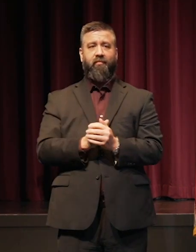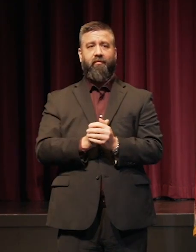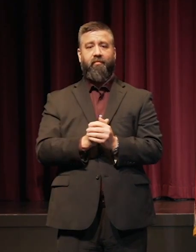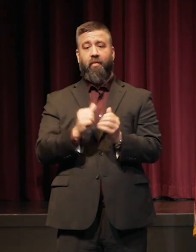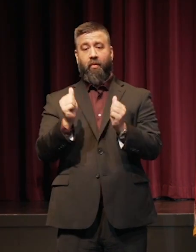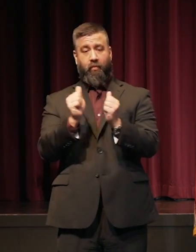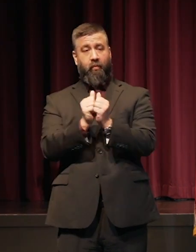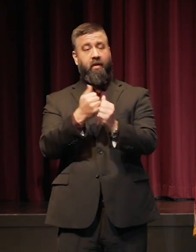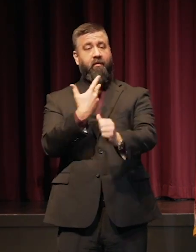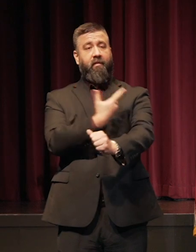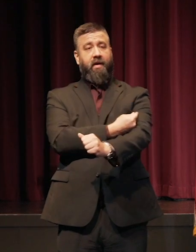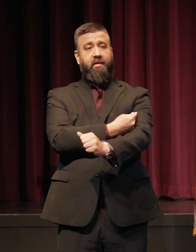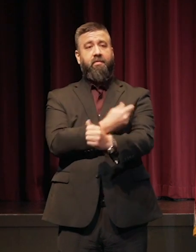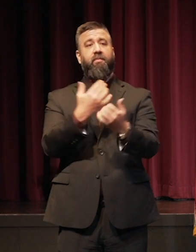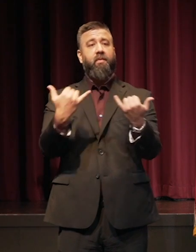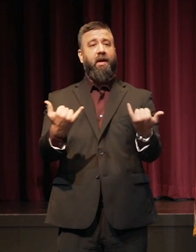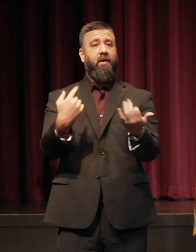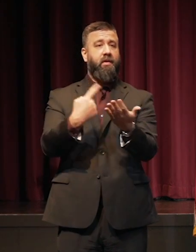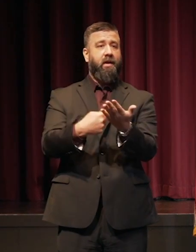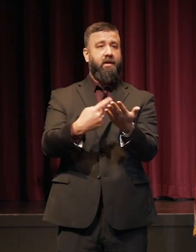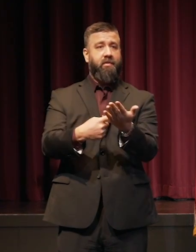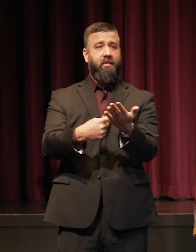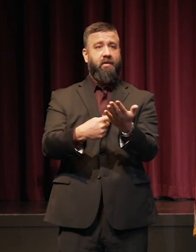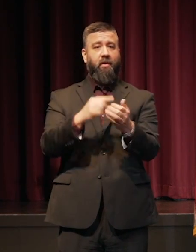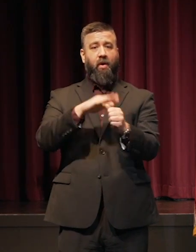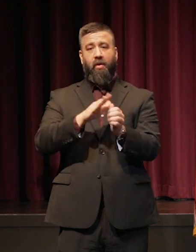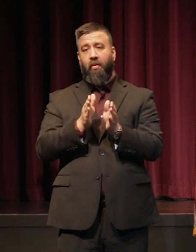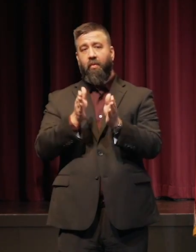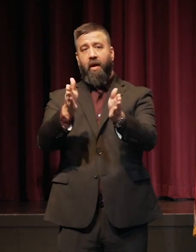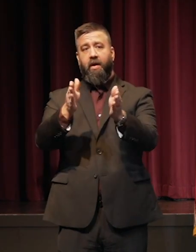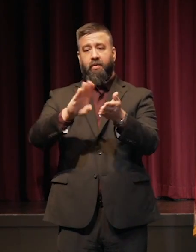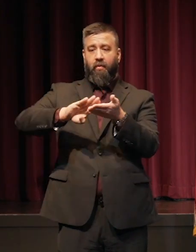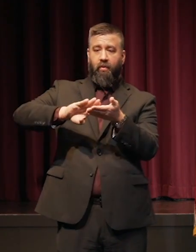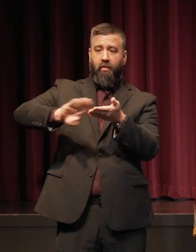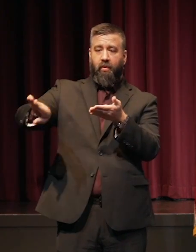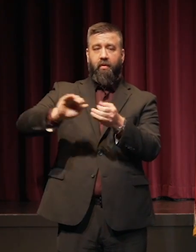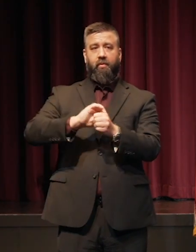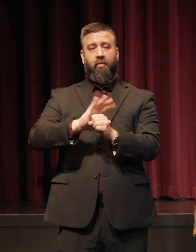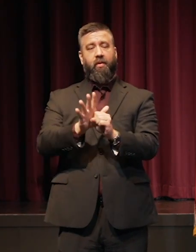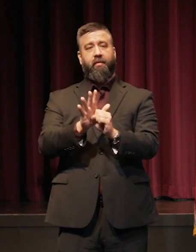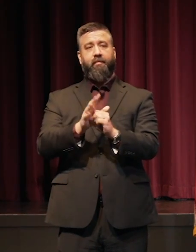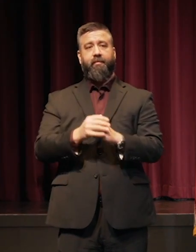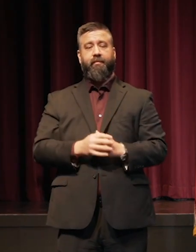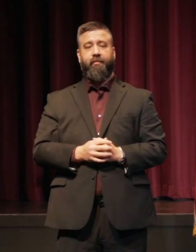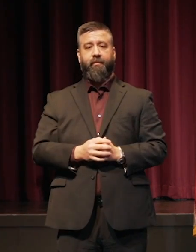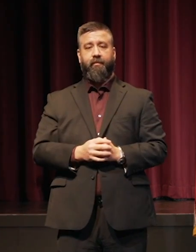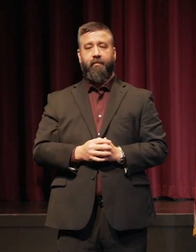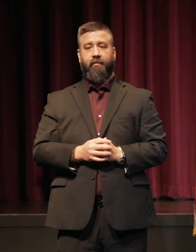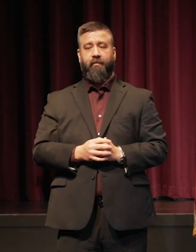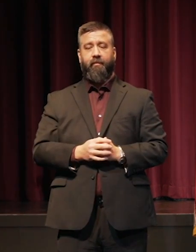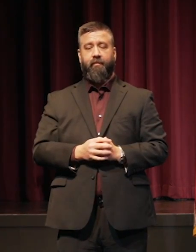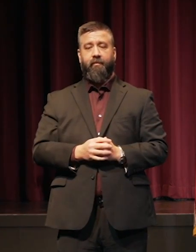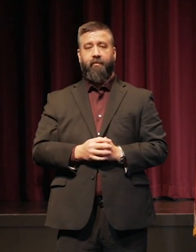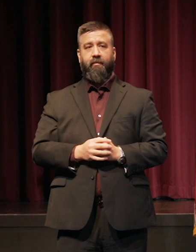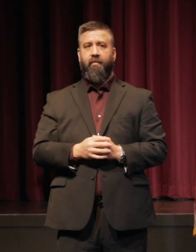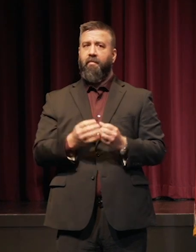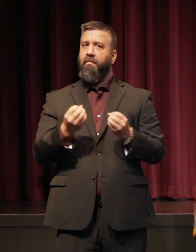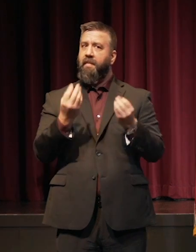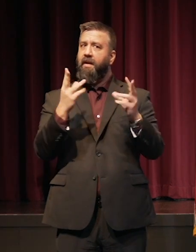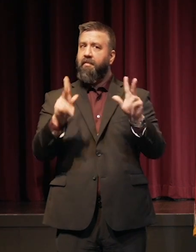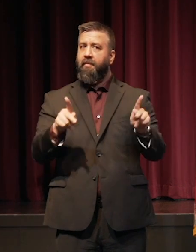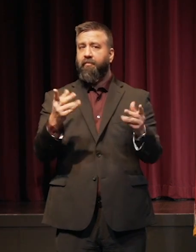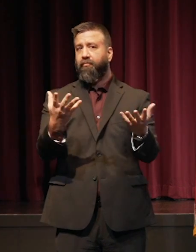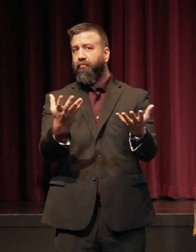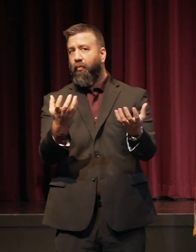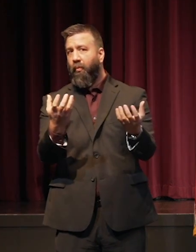the vaccine, we can now talk about being on a pathway to eradicating the virus. There is tremendous interest in getting the